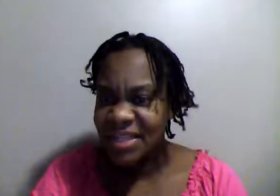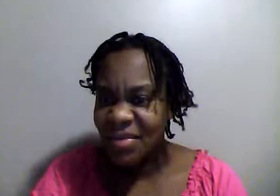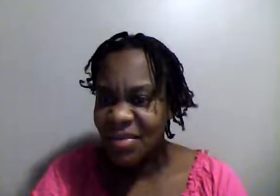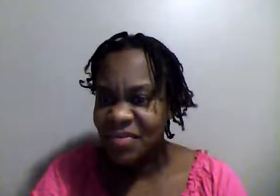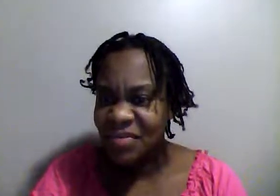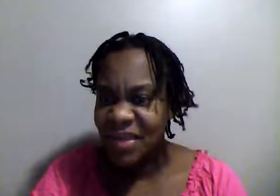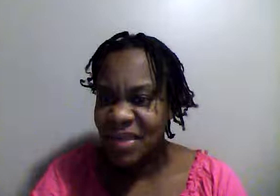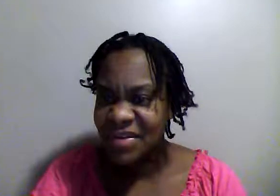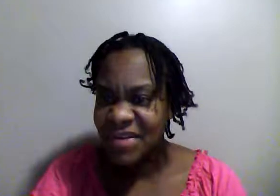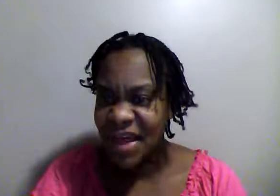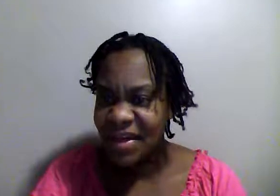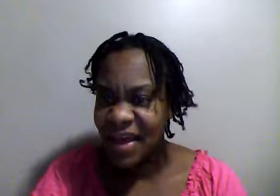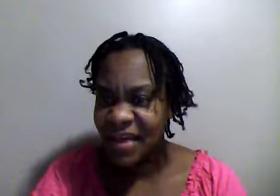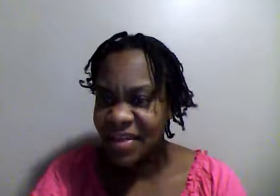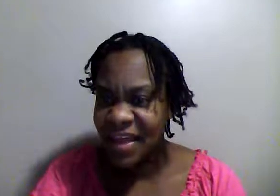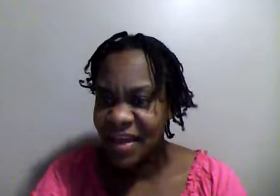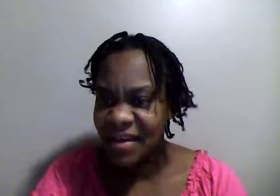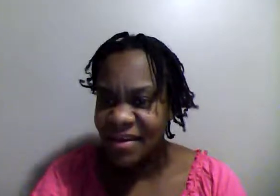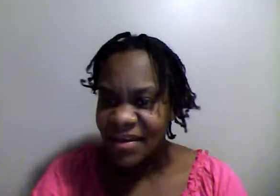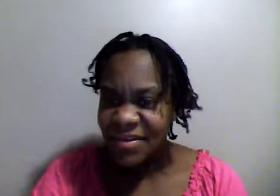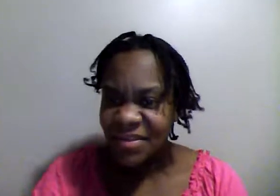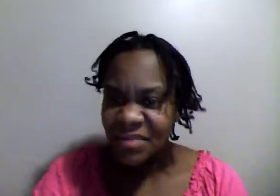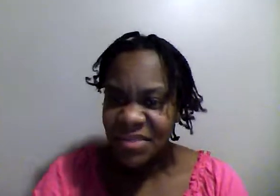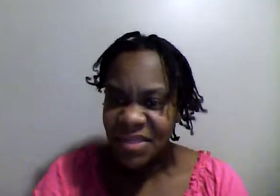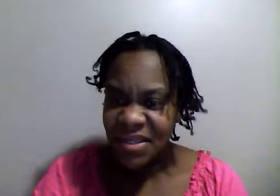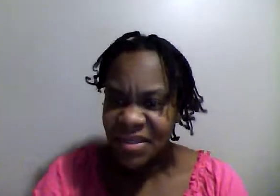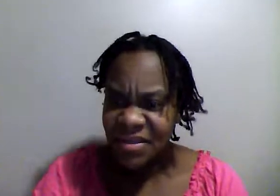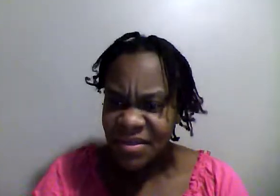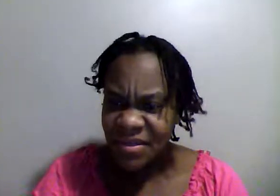of the tomatoes and some seeds